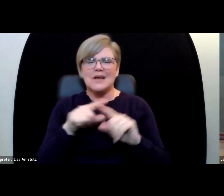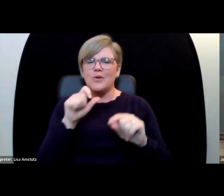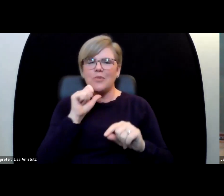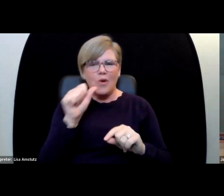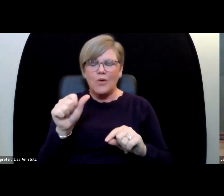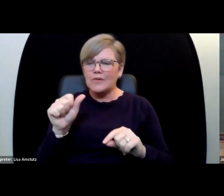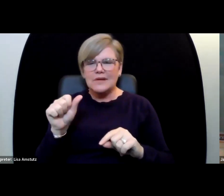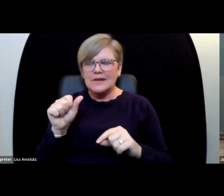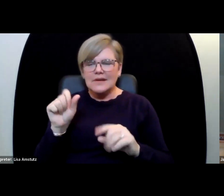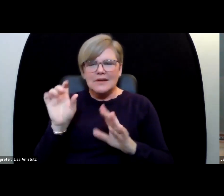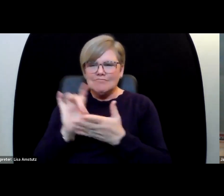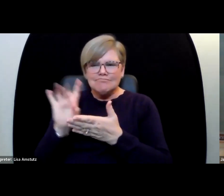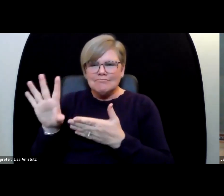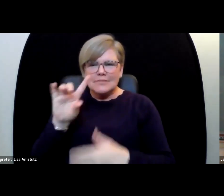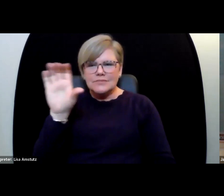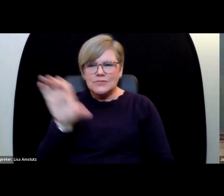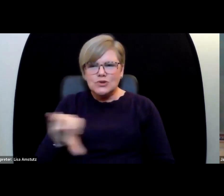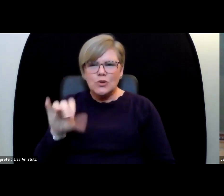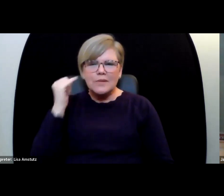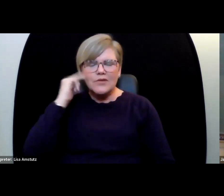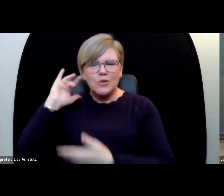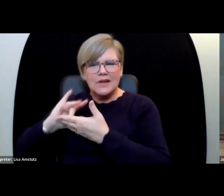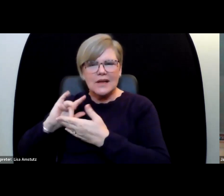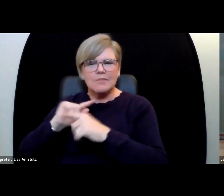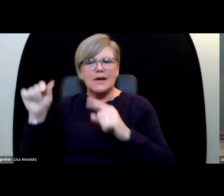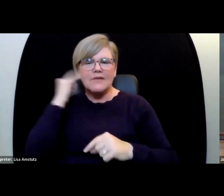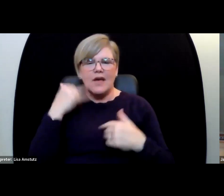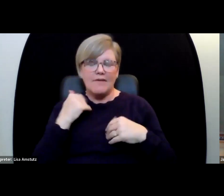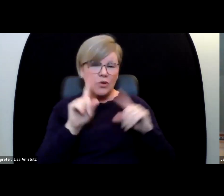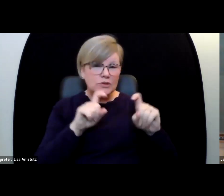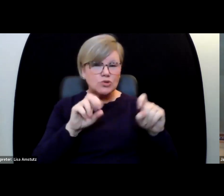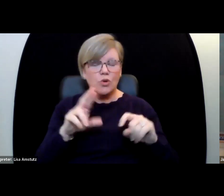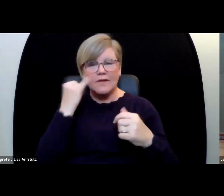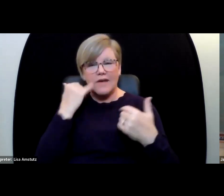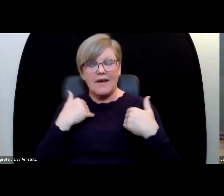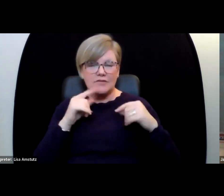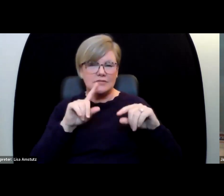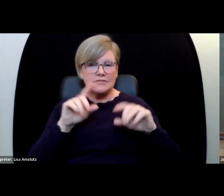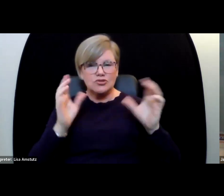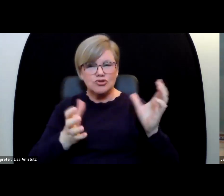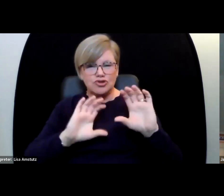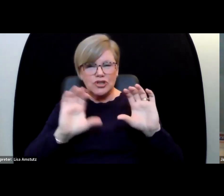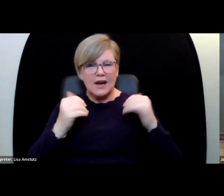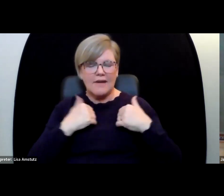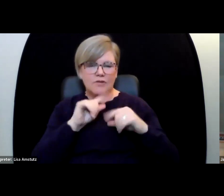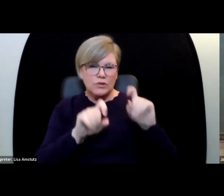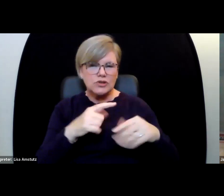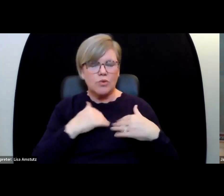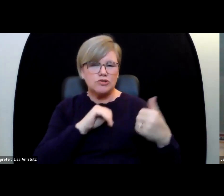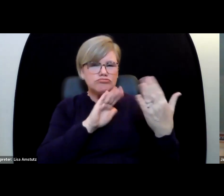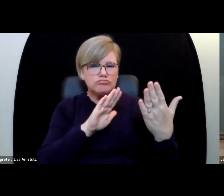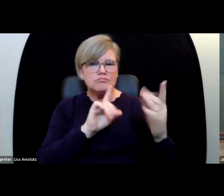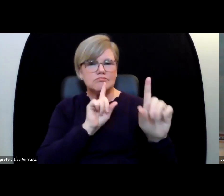click on it. But if you do have questions or if there are ones in the chat, I would love to take a minute to address those and to make sure